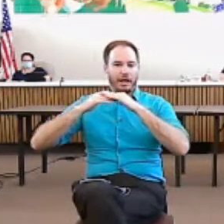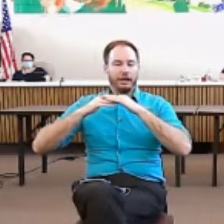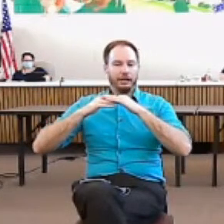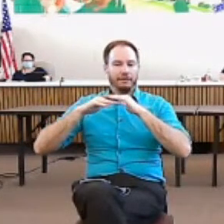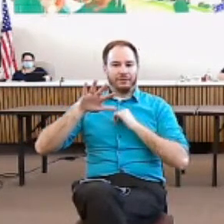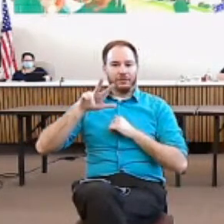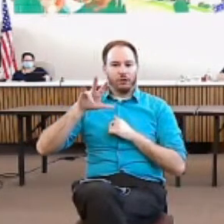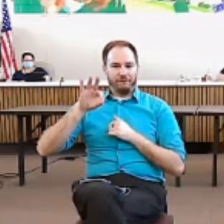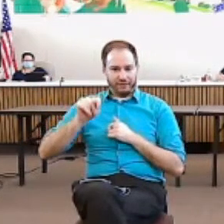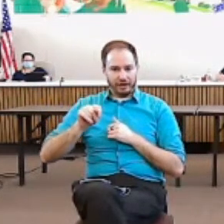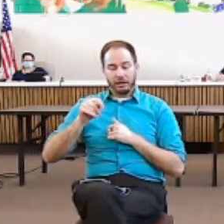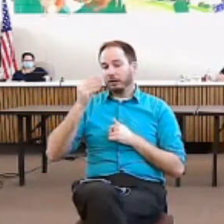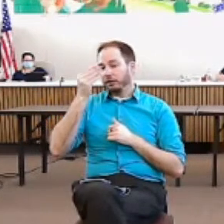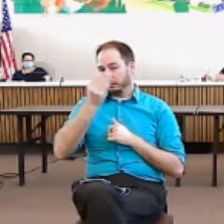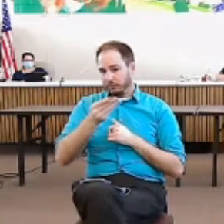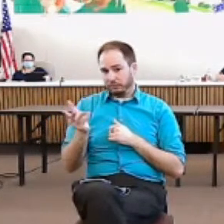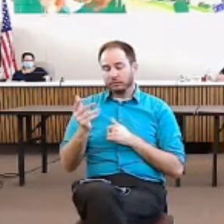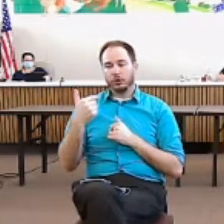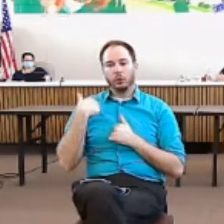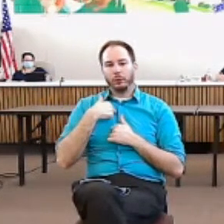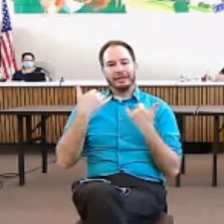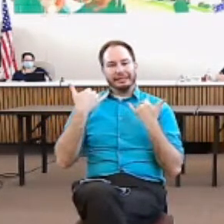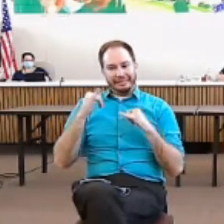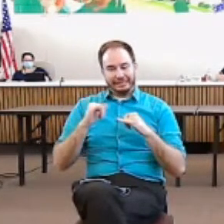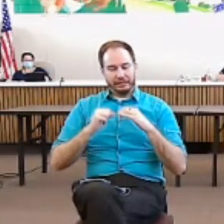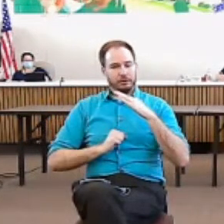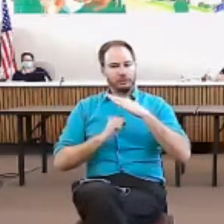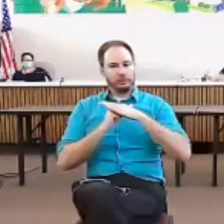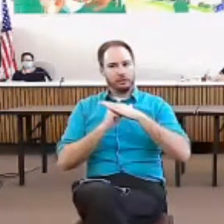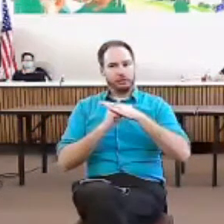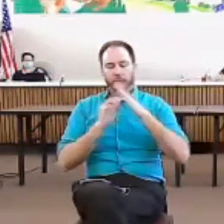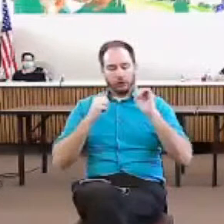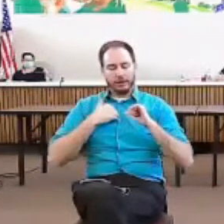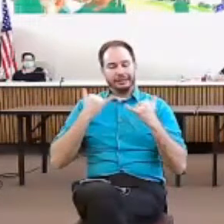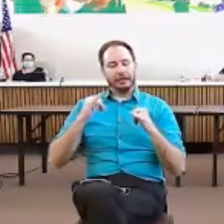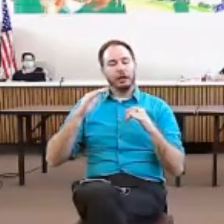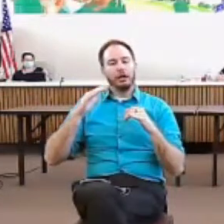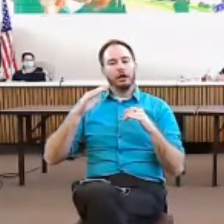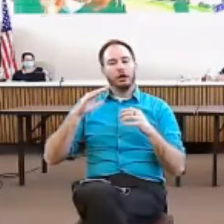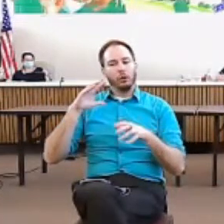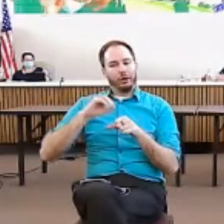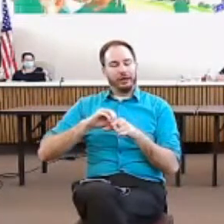feet. I will note that we are still within the 30 days of the